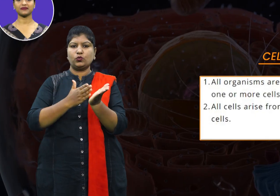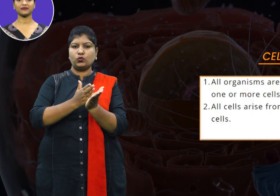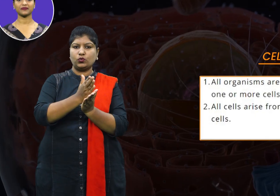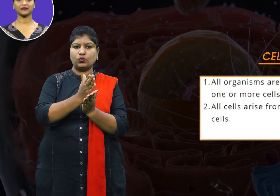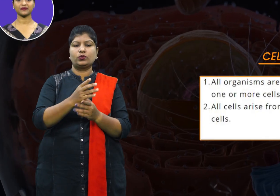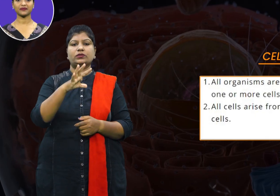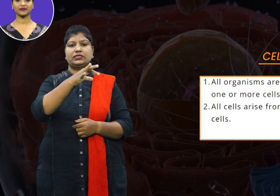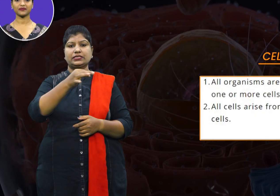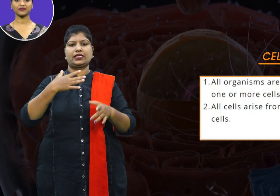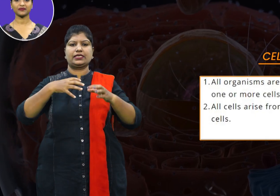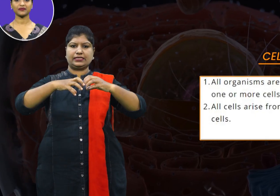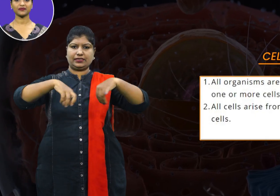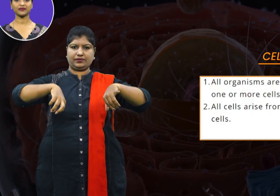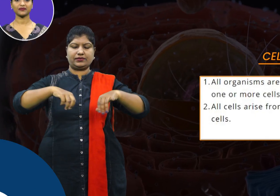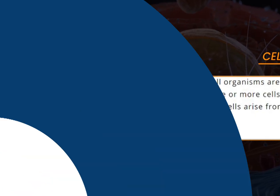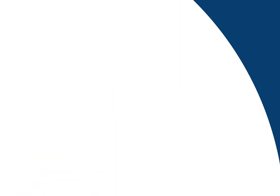division.